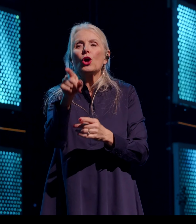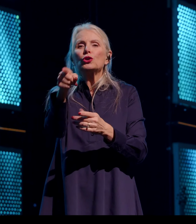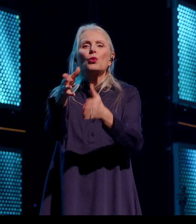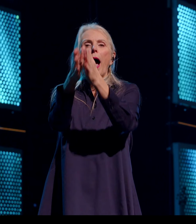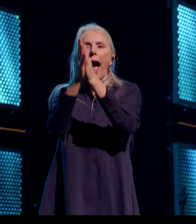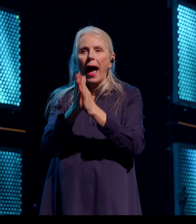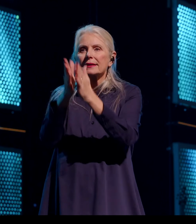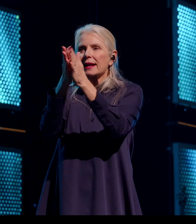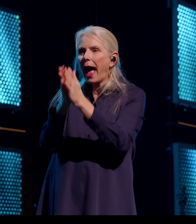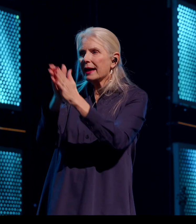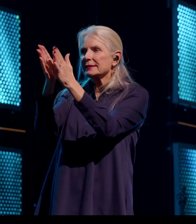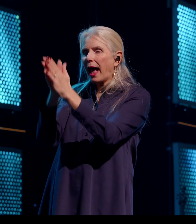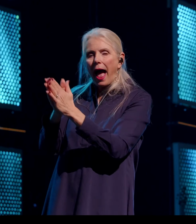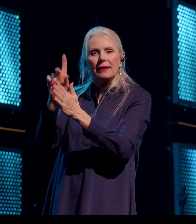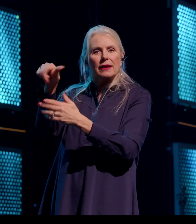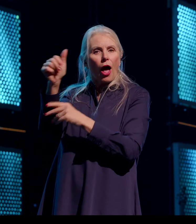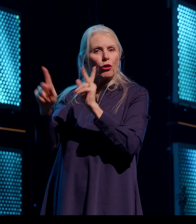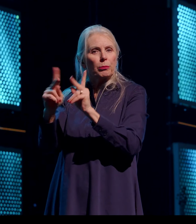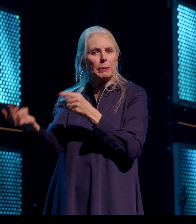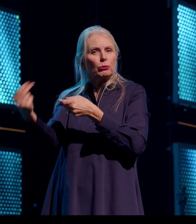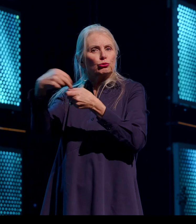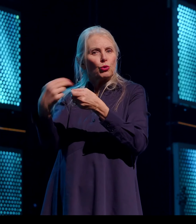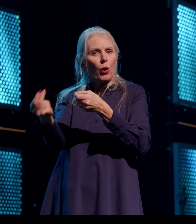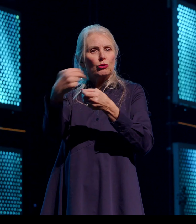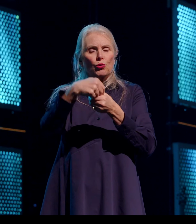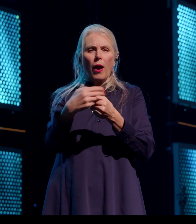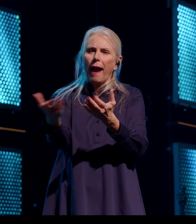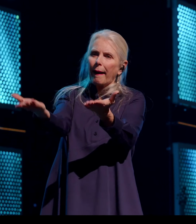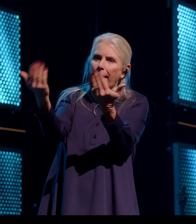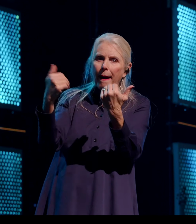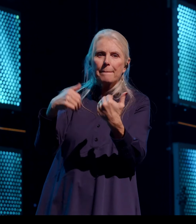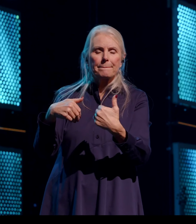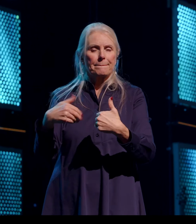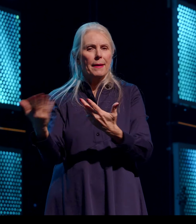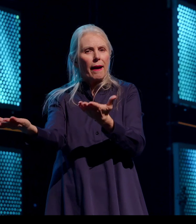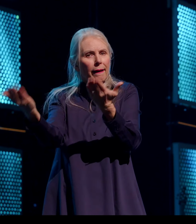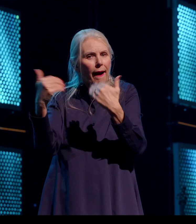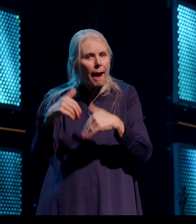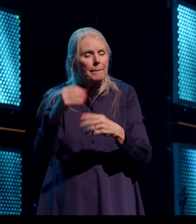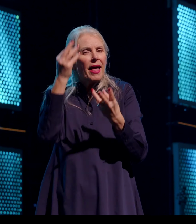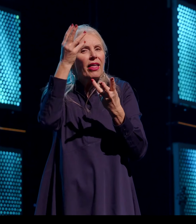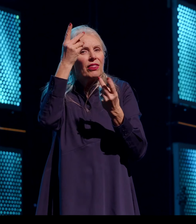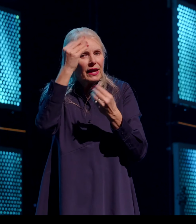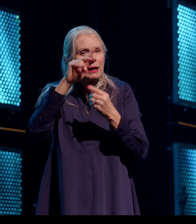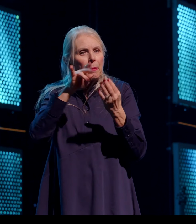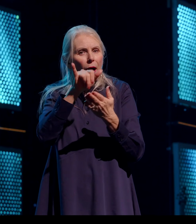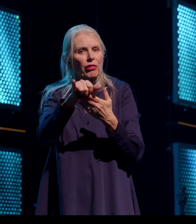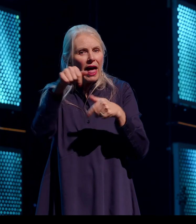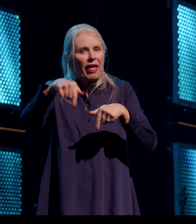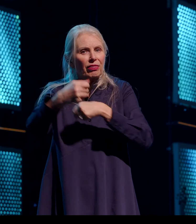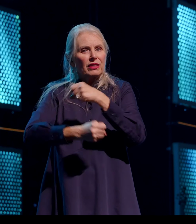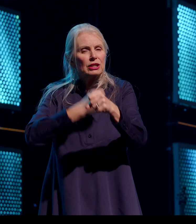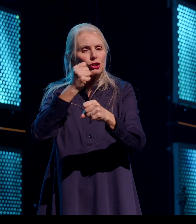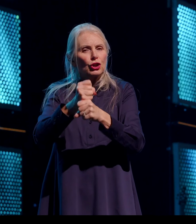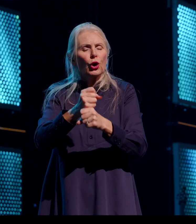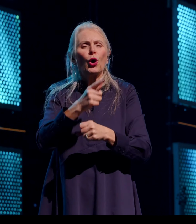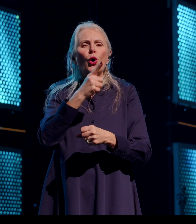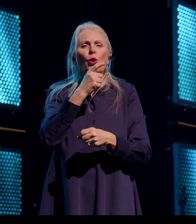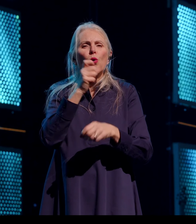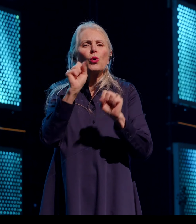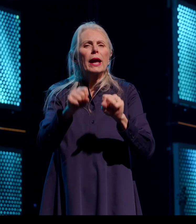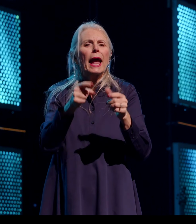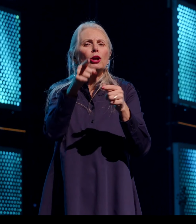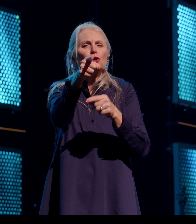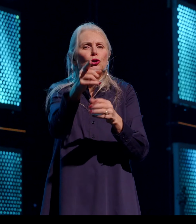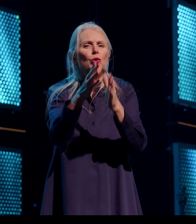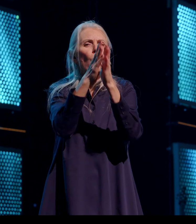Lord, as I go care for this person who's hurting. Come with me. Think about that this coming year. Who can you